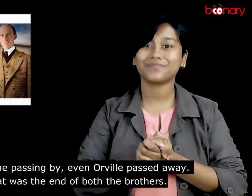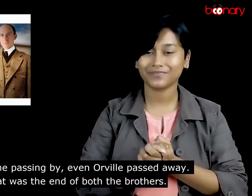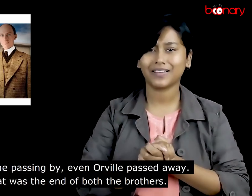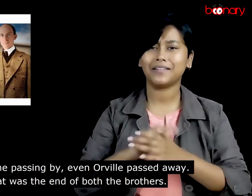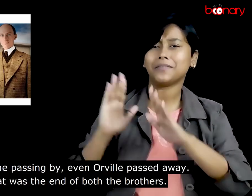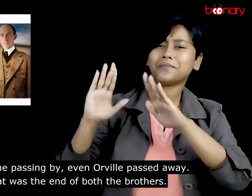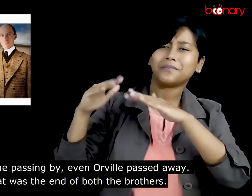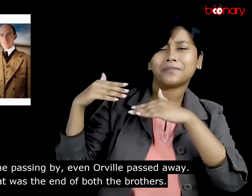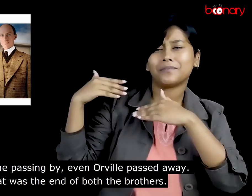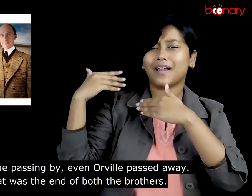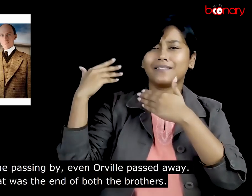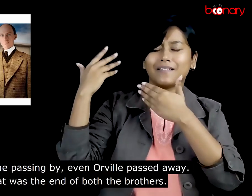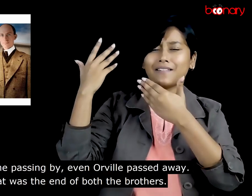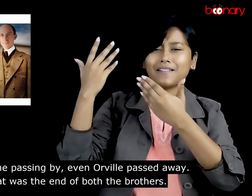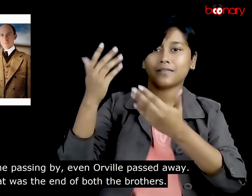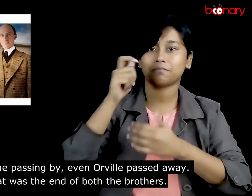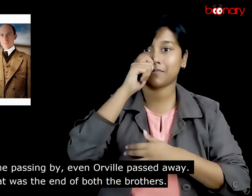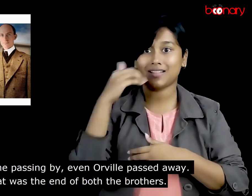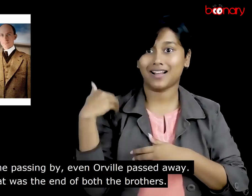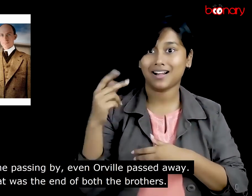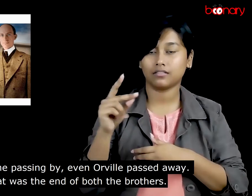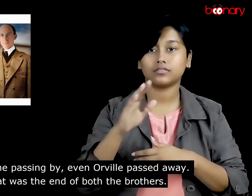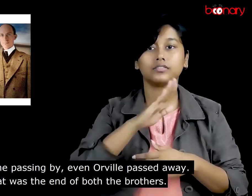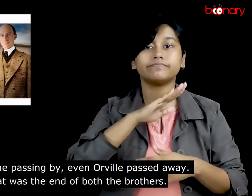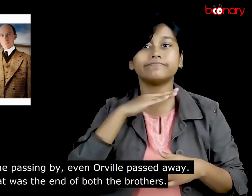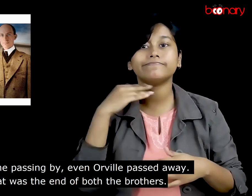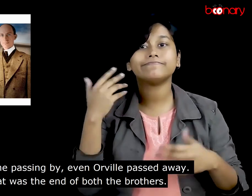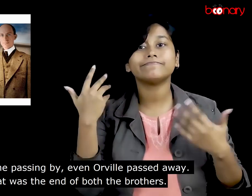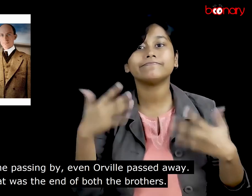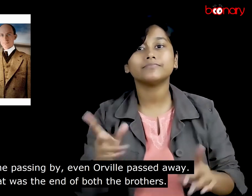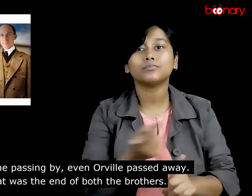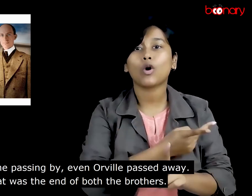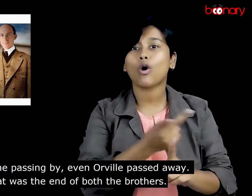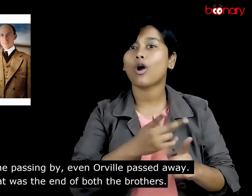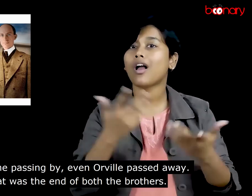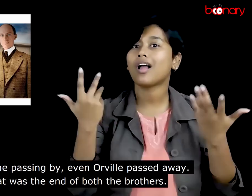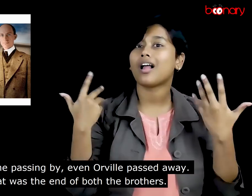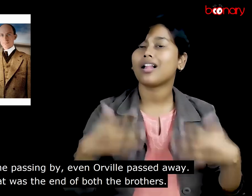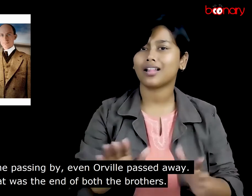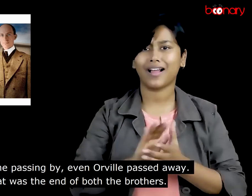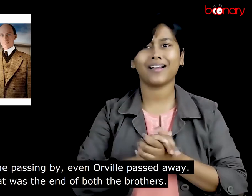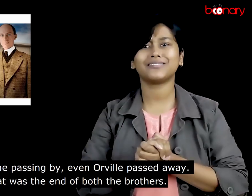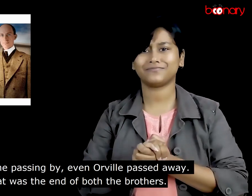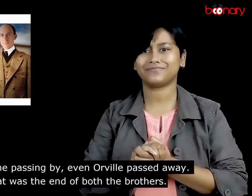With time passing by, even Orville passed away. That was the end of both the brothers.